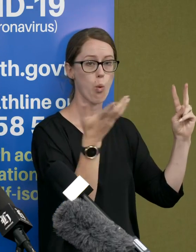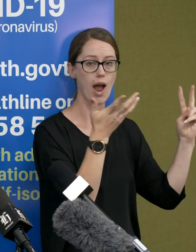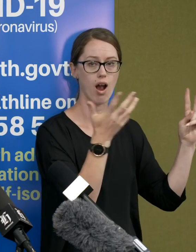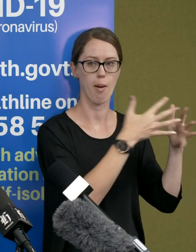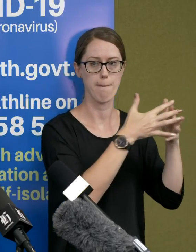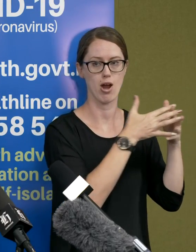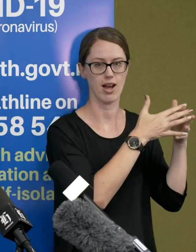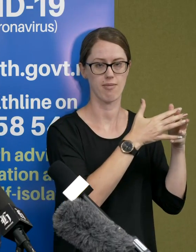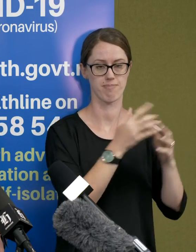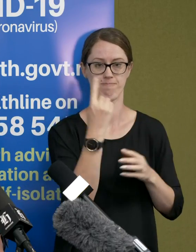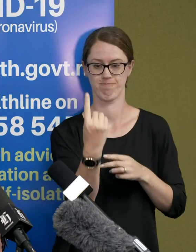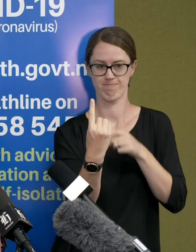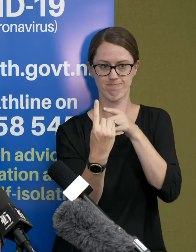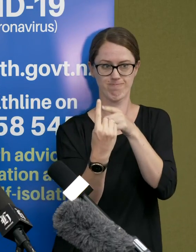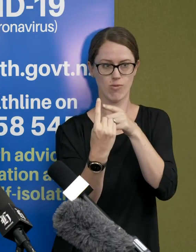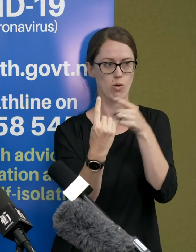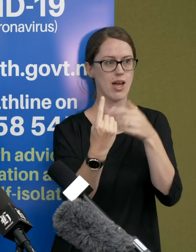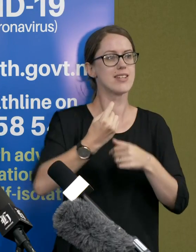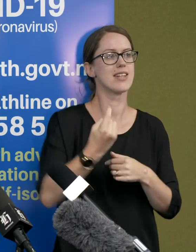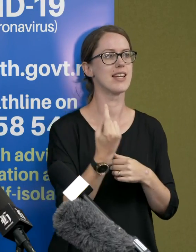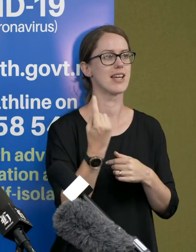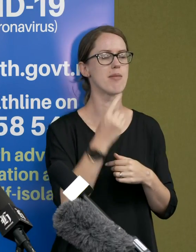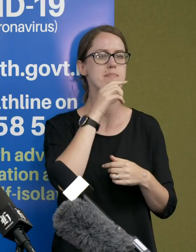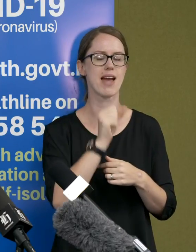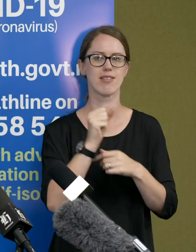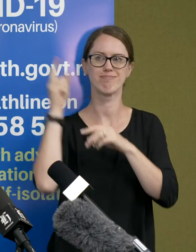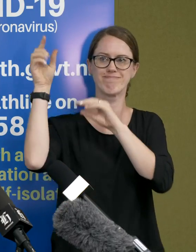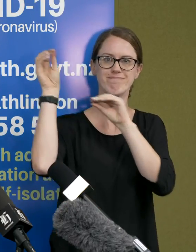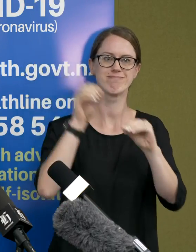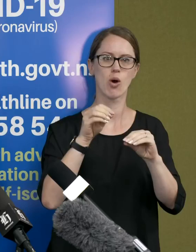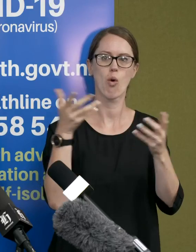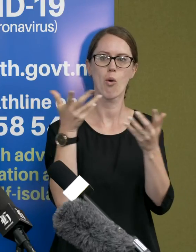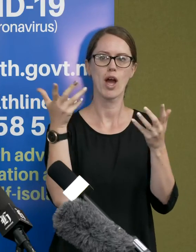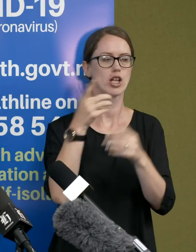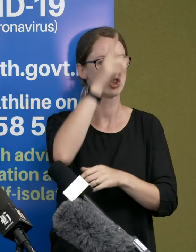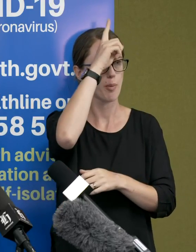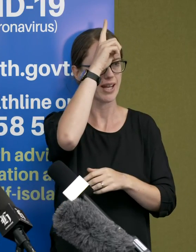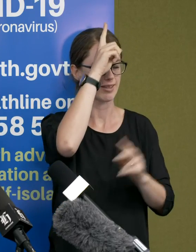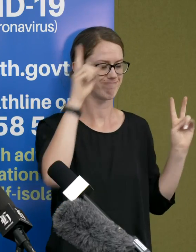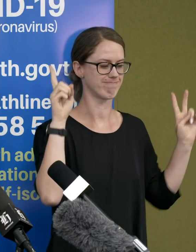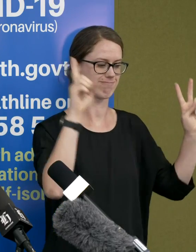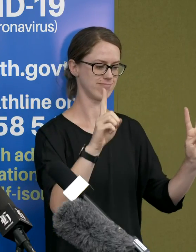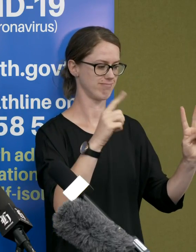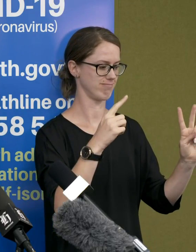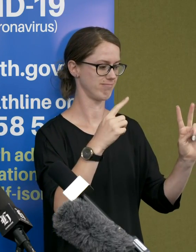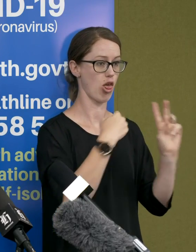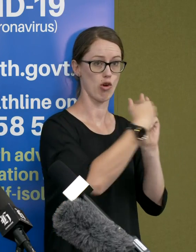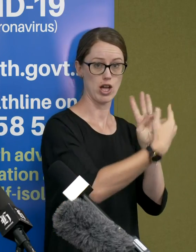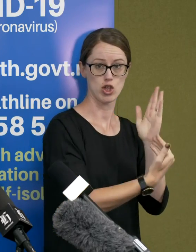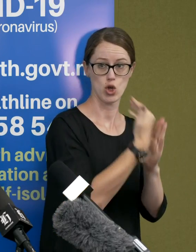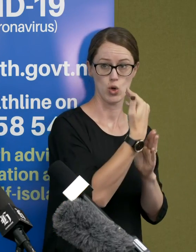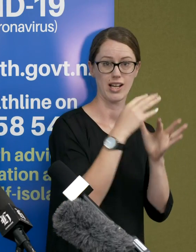United States, and the 3rd in a Dunedin man recently returned from Germany. So all these cases